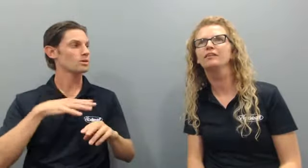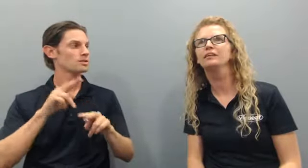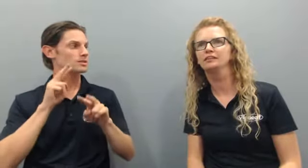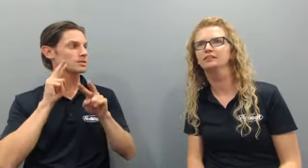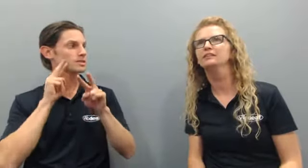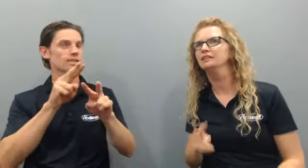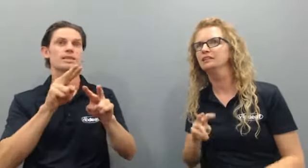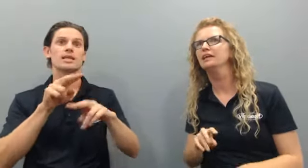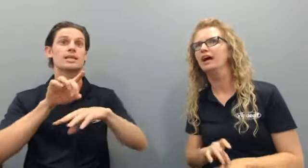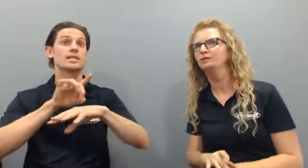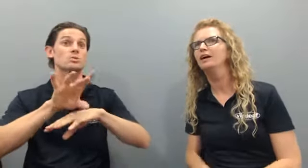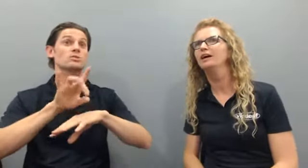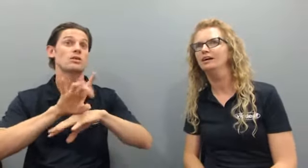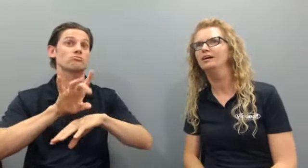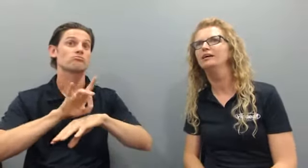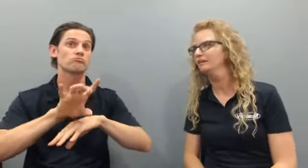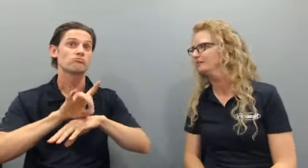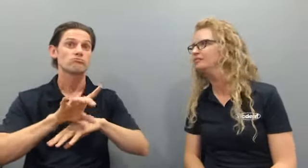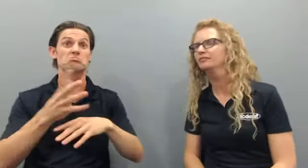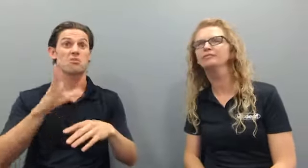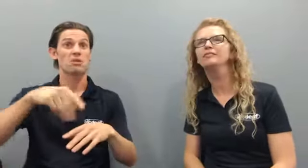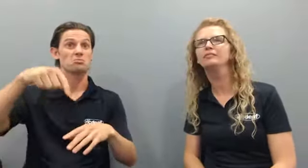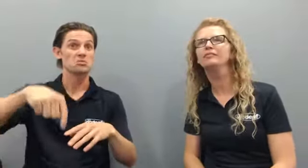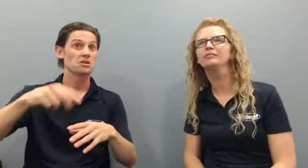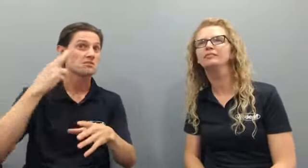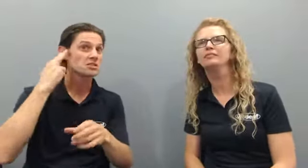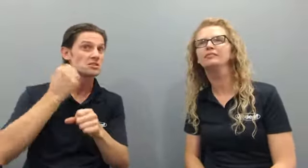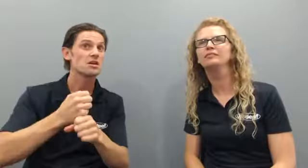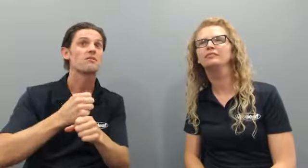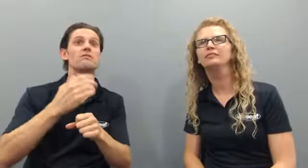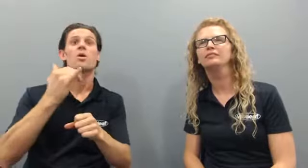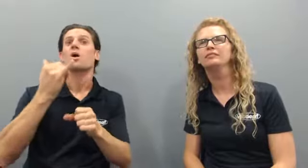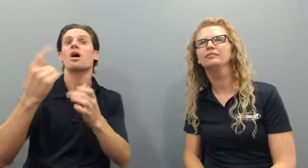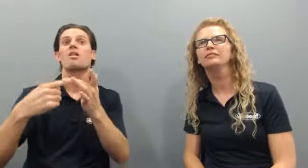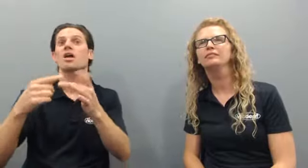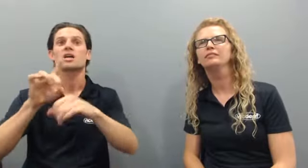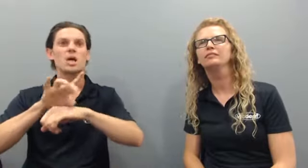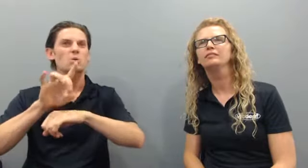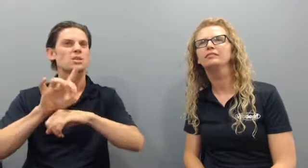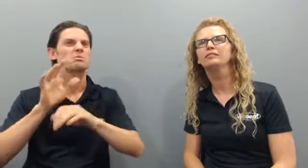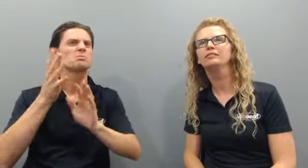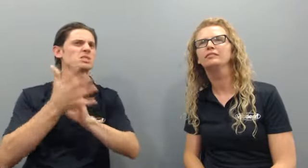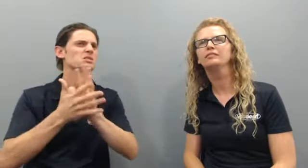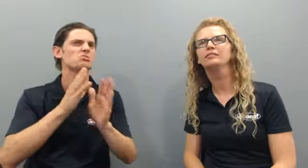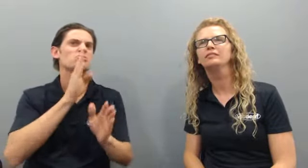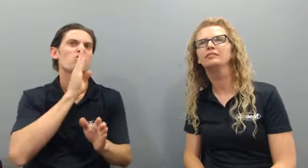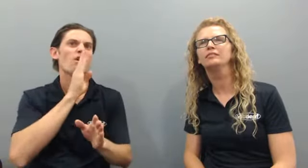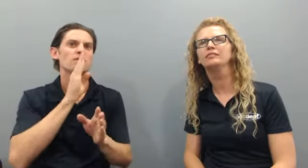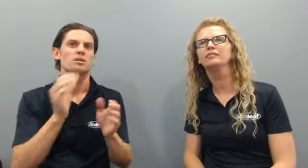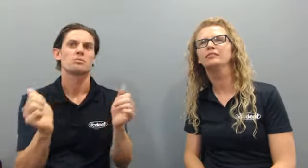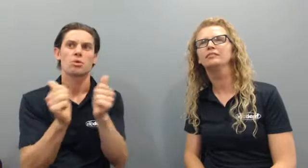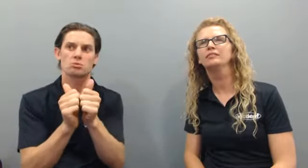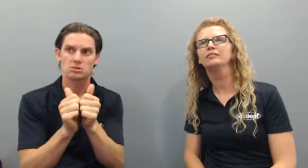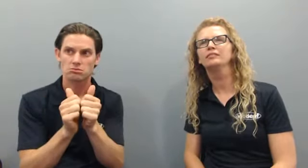It says, so if I want to see a counsellor, maybe the counsellor's at Big Deaf or another counsellor, so a private